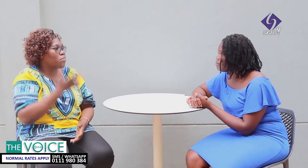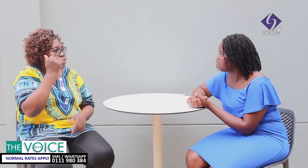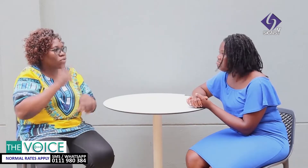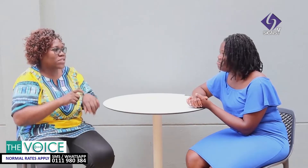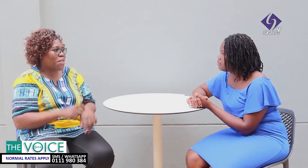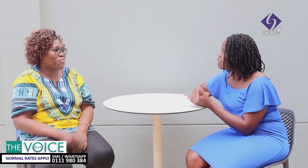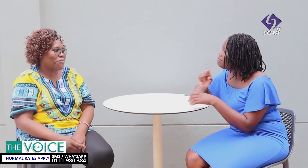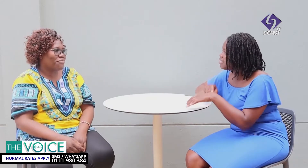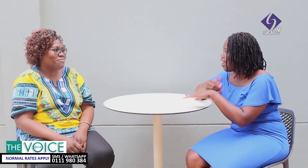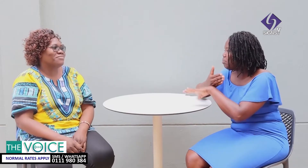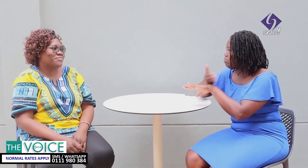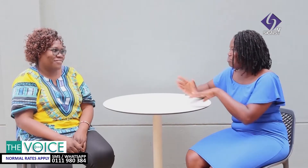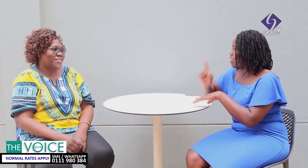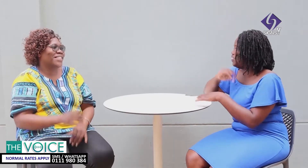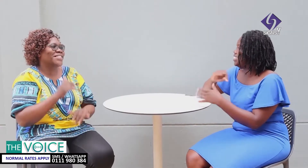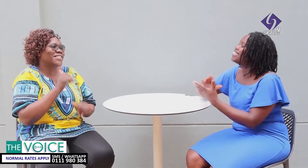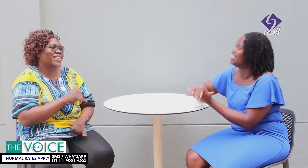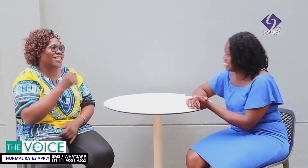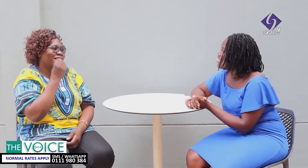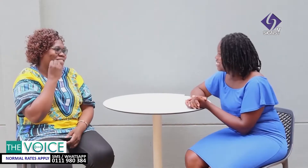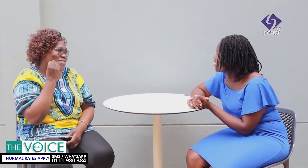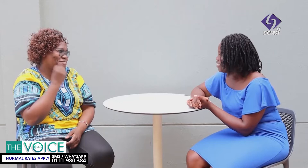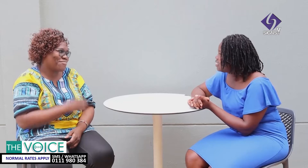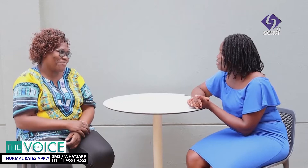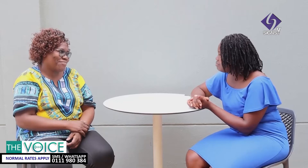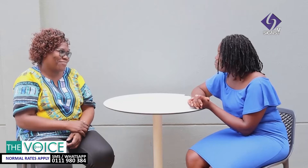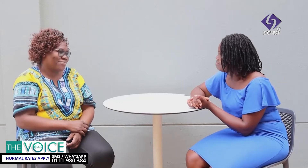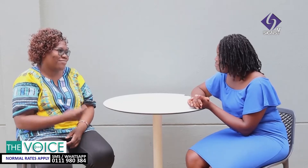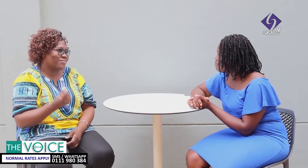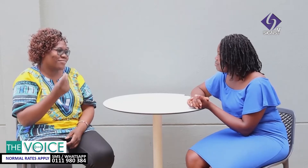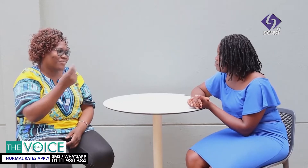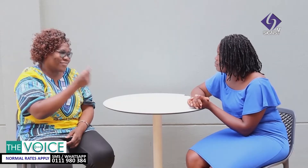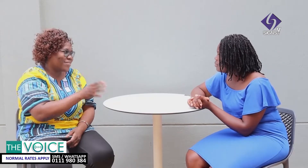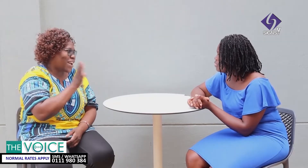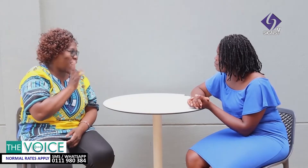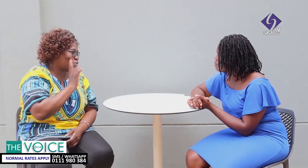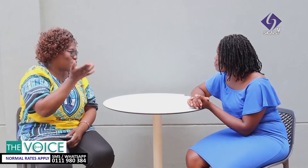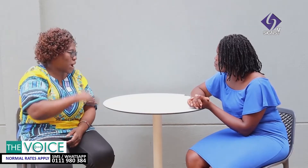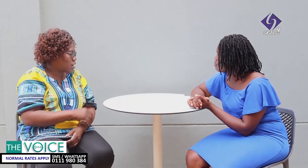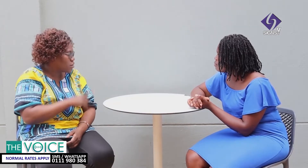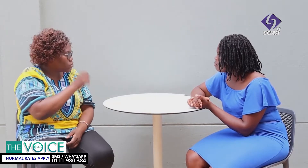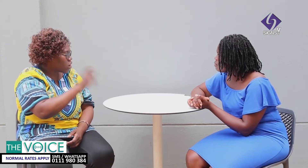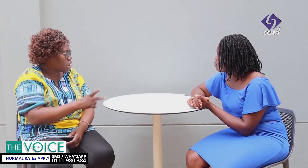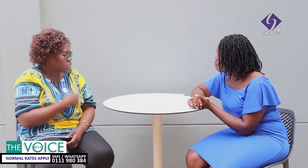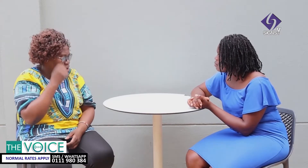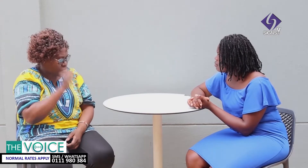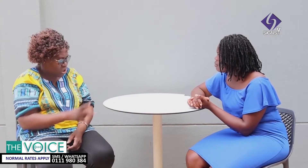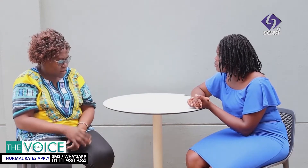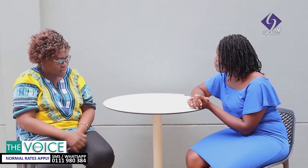wasted time enough. Yes, I'd already wasted a lot of work, meaning I couldn't leave home at 10 going to work. So we had even